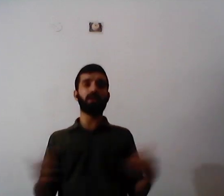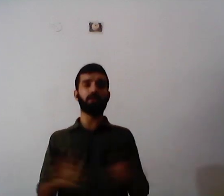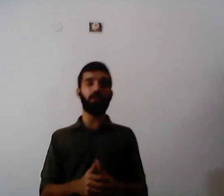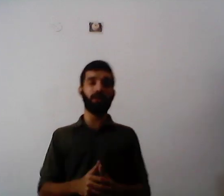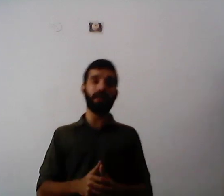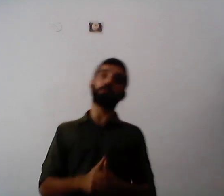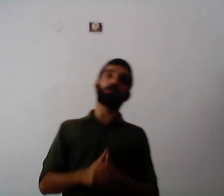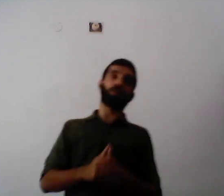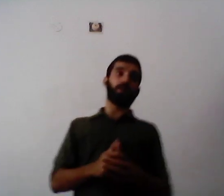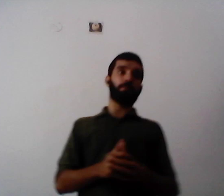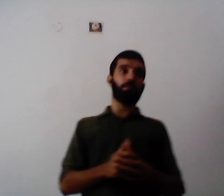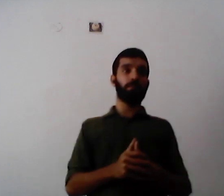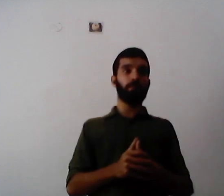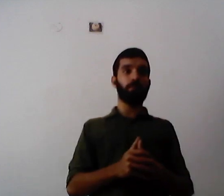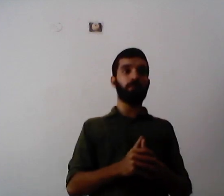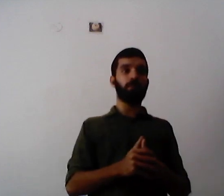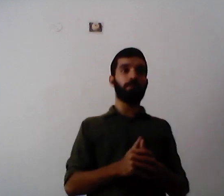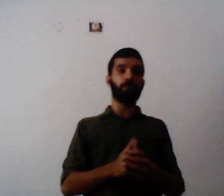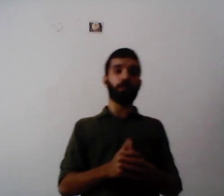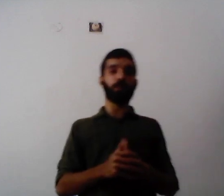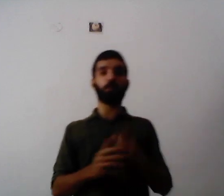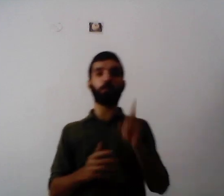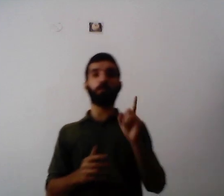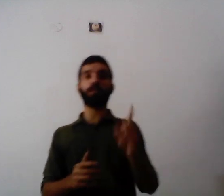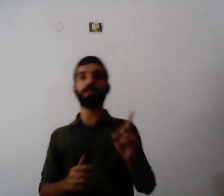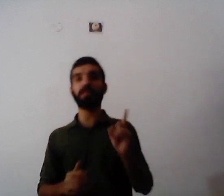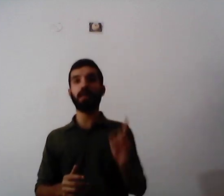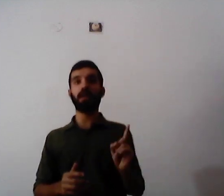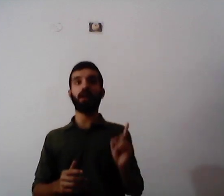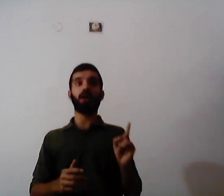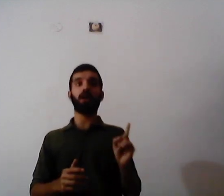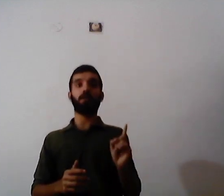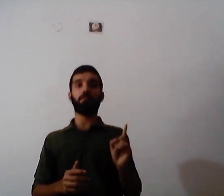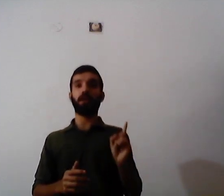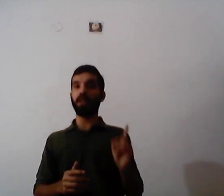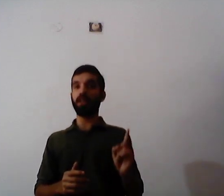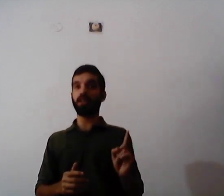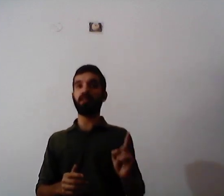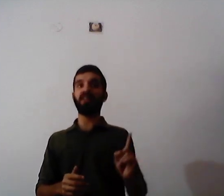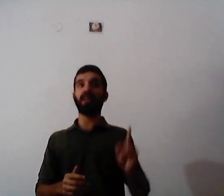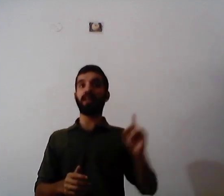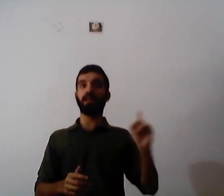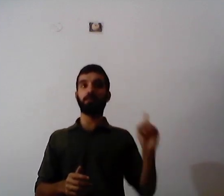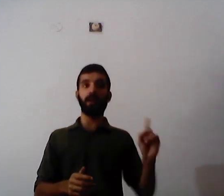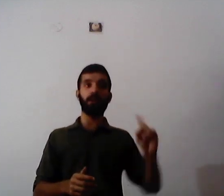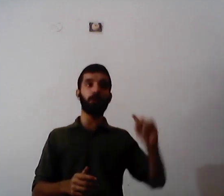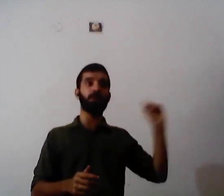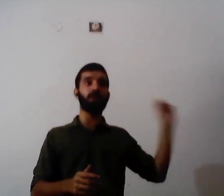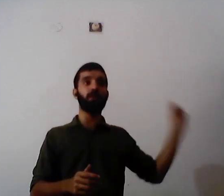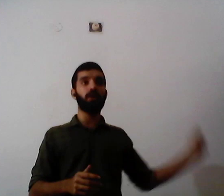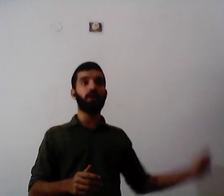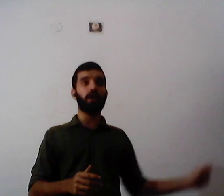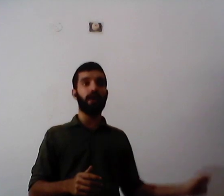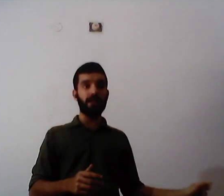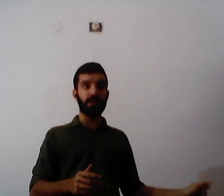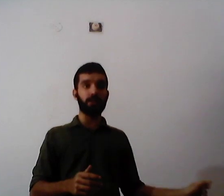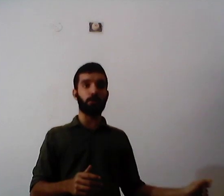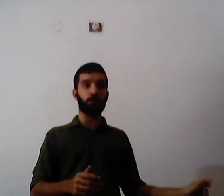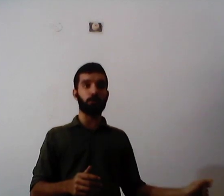called anoxia. Okay, so with this condition we can explain using Henry's law. So that